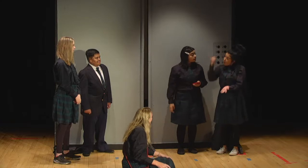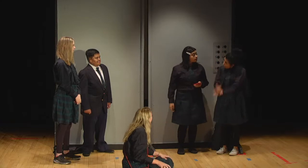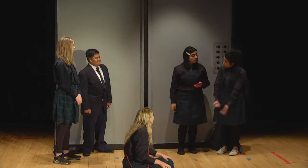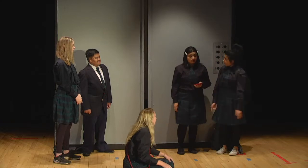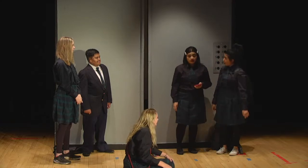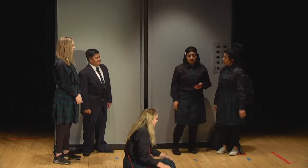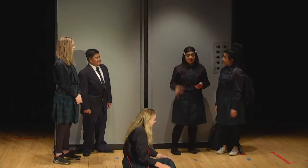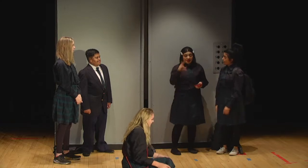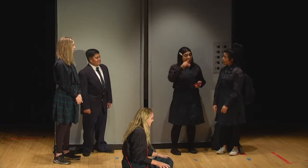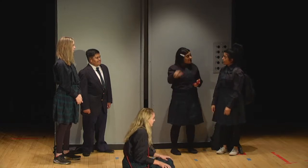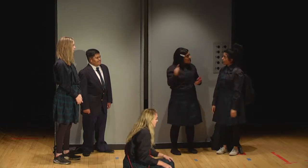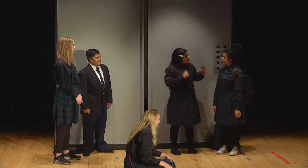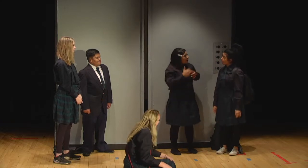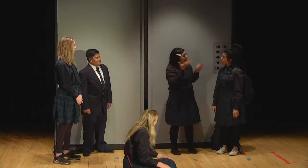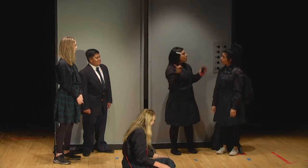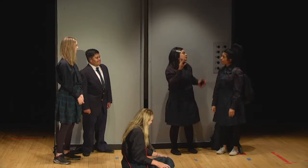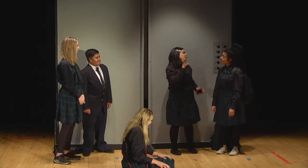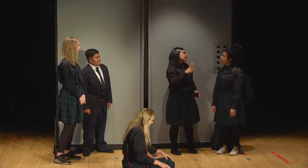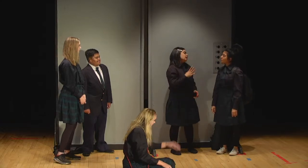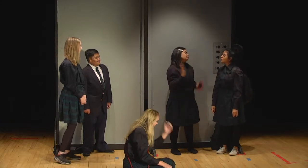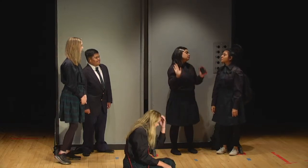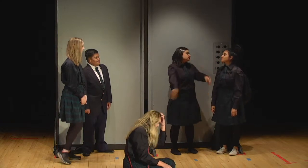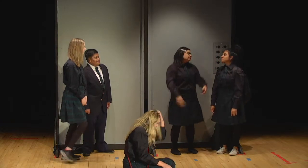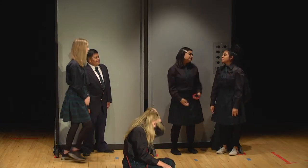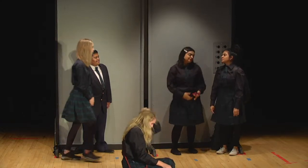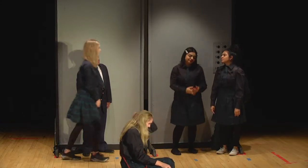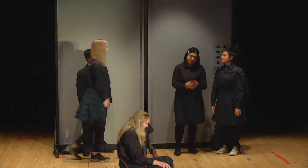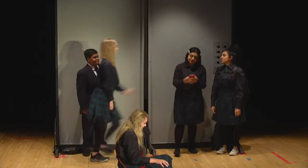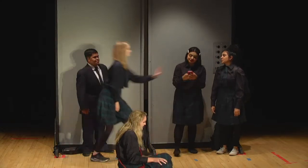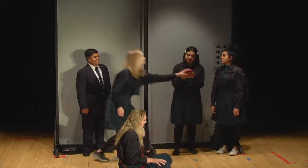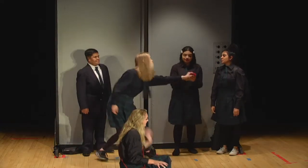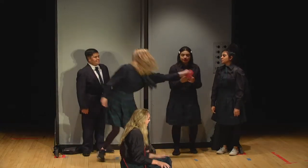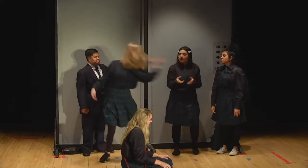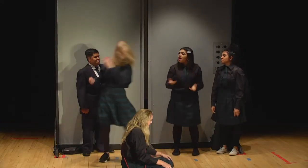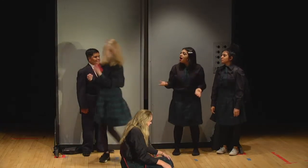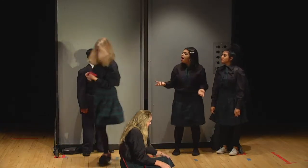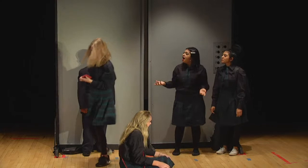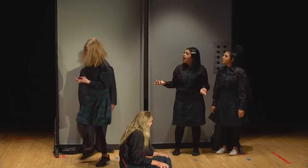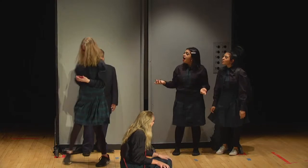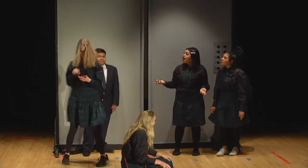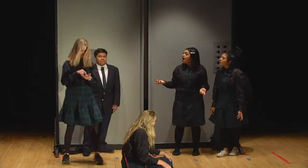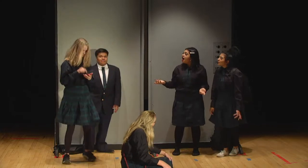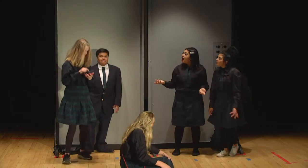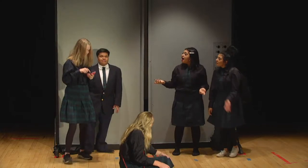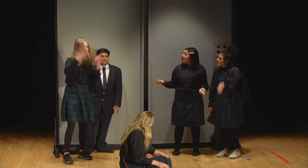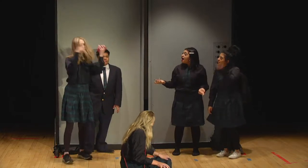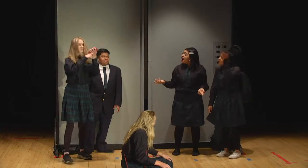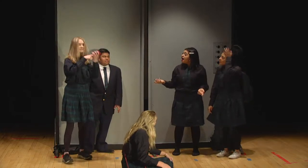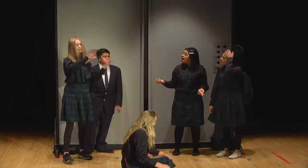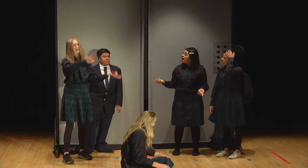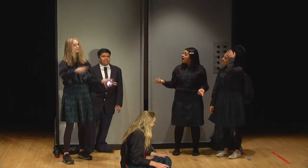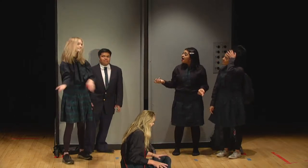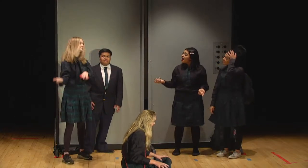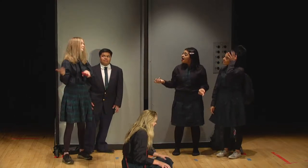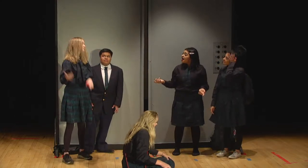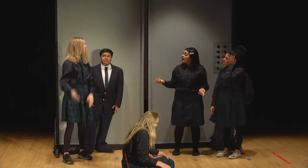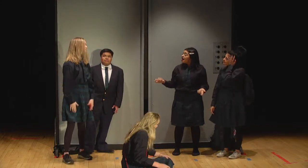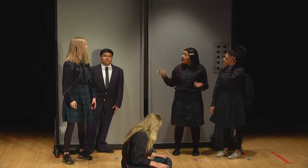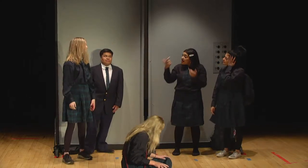Please call someone for help. Rebecca. She's just being dramatic. She's fine. Oh, great. The battery's